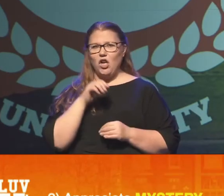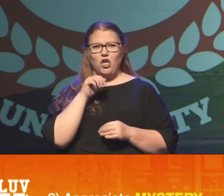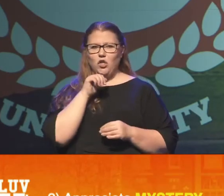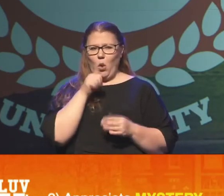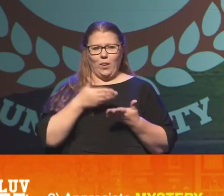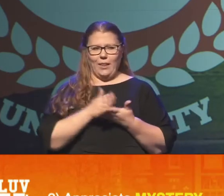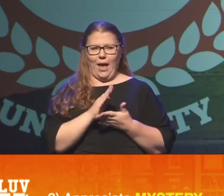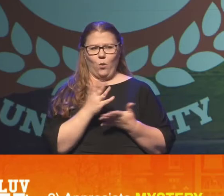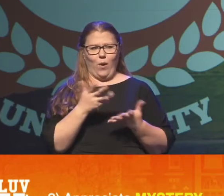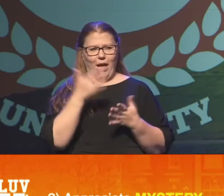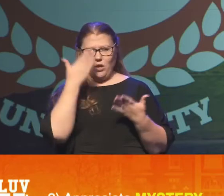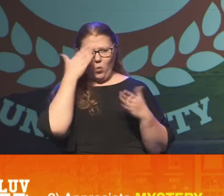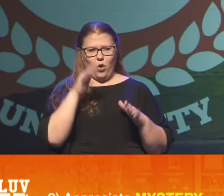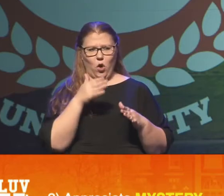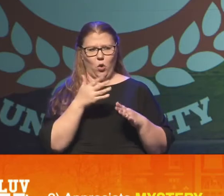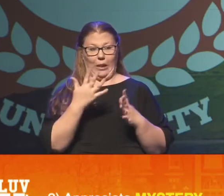me,